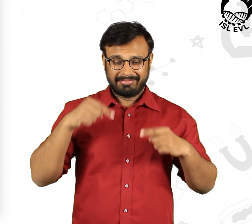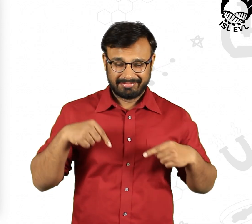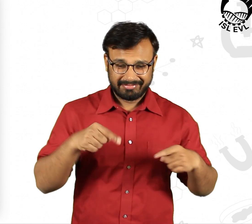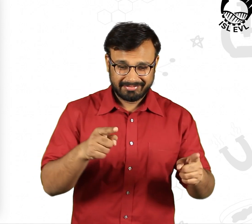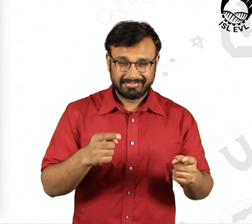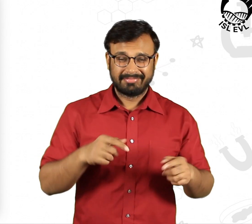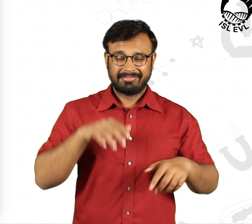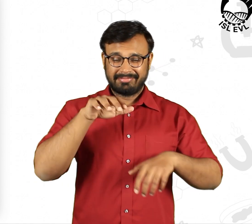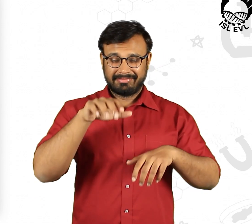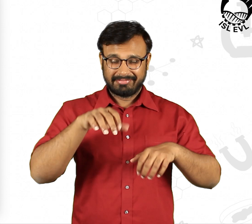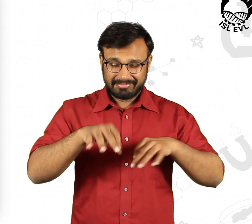In fragments,